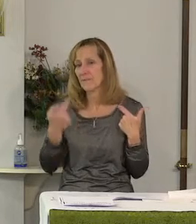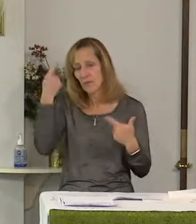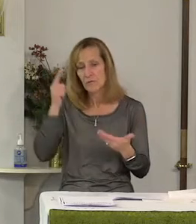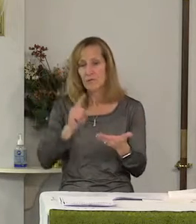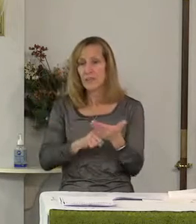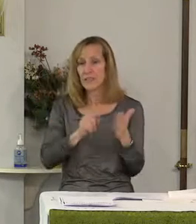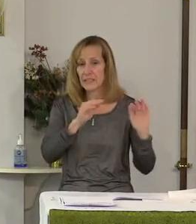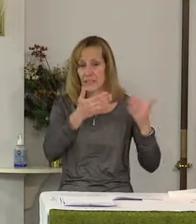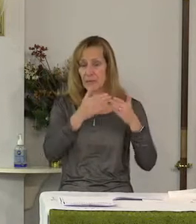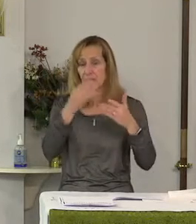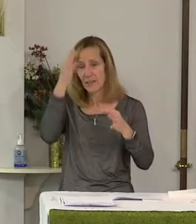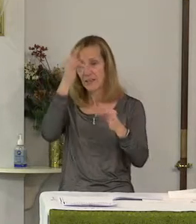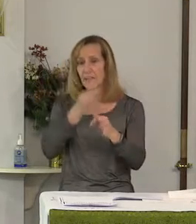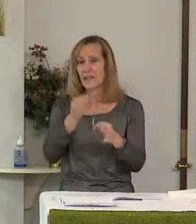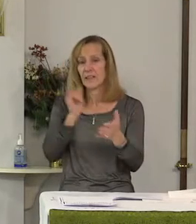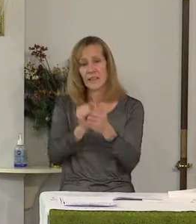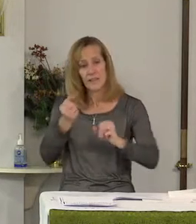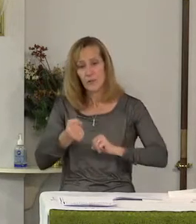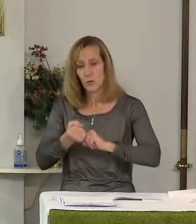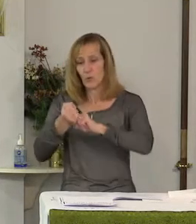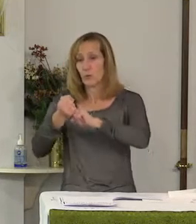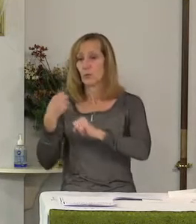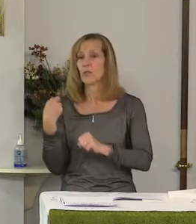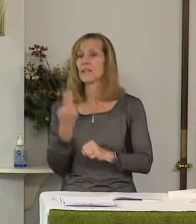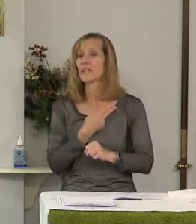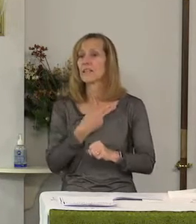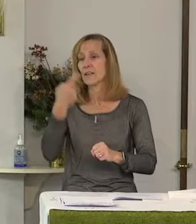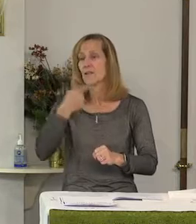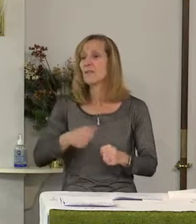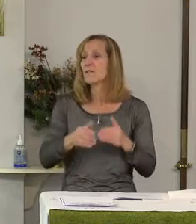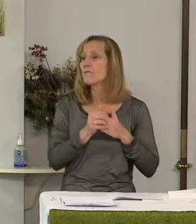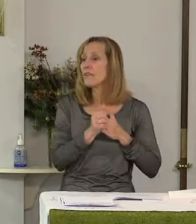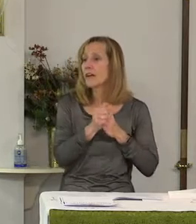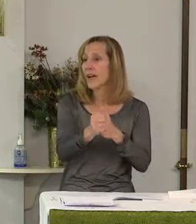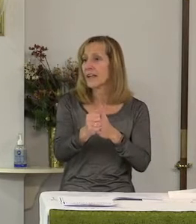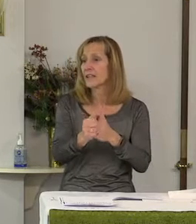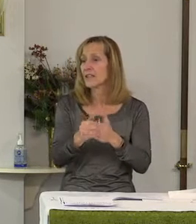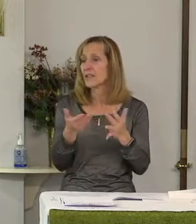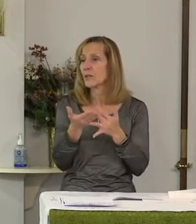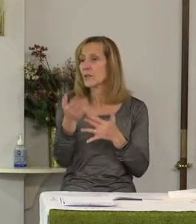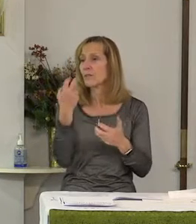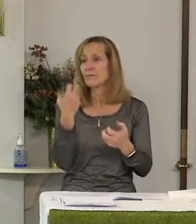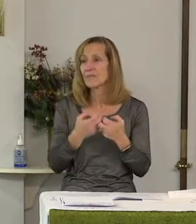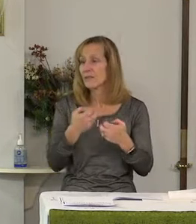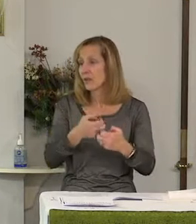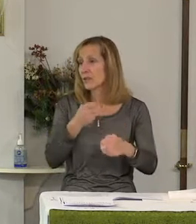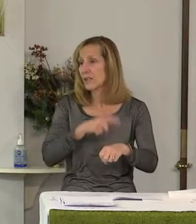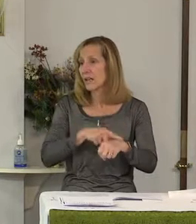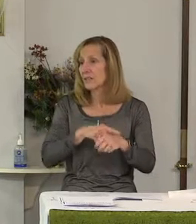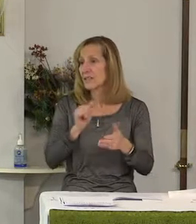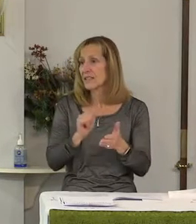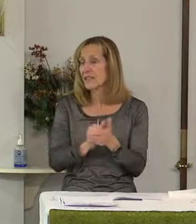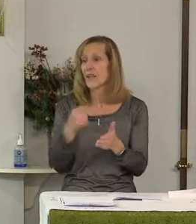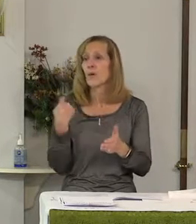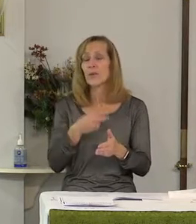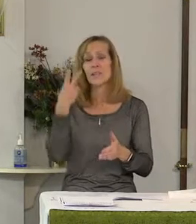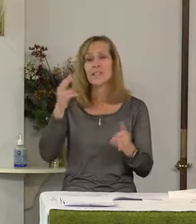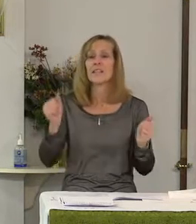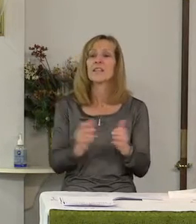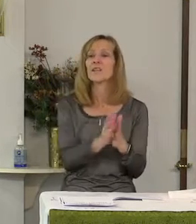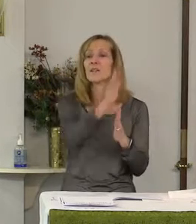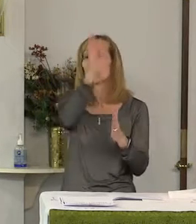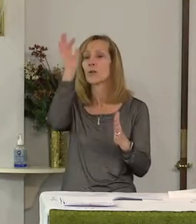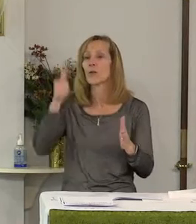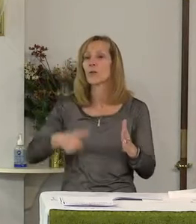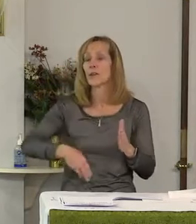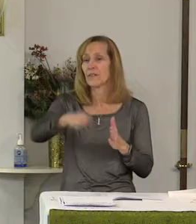this community of faith that supports us, and for guidance during difficult times, that we see the glory of